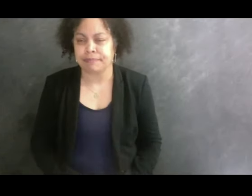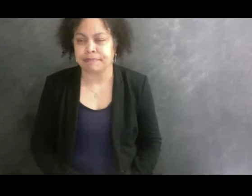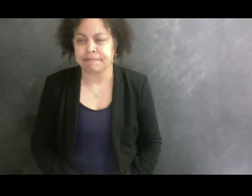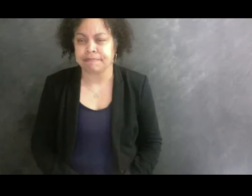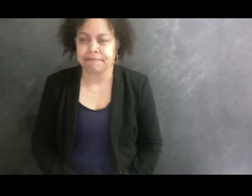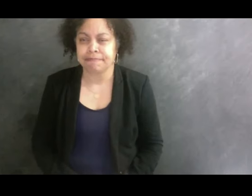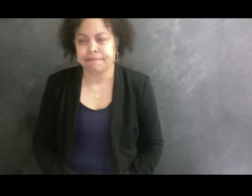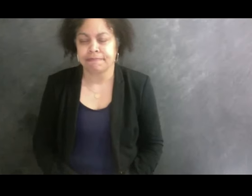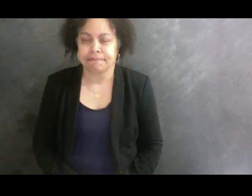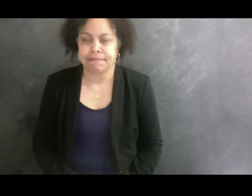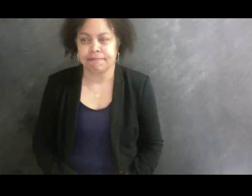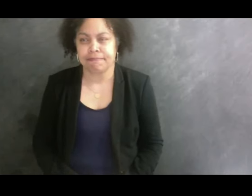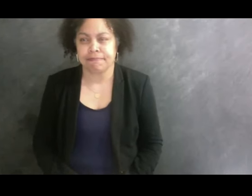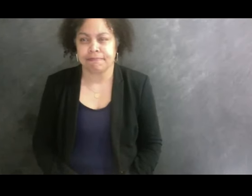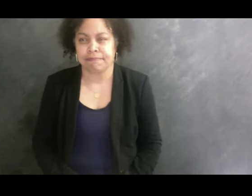Let's see.